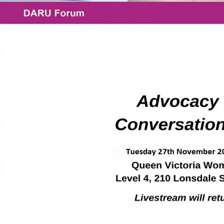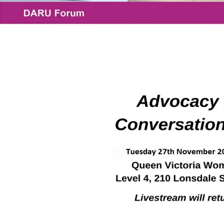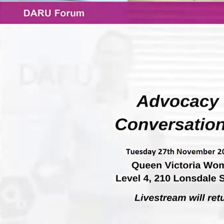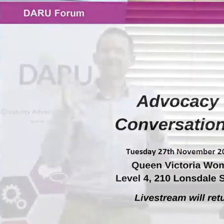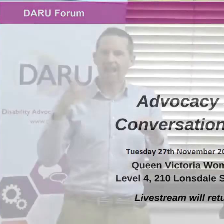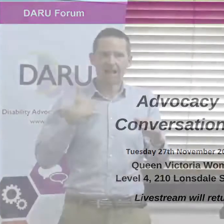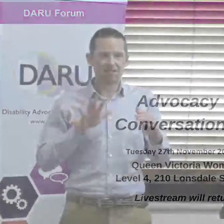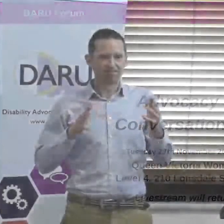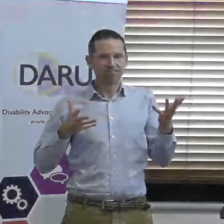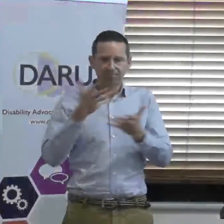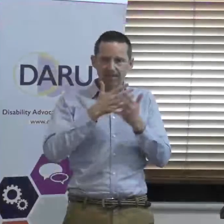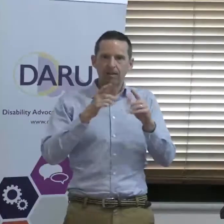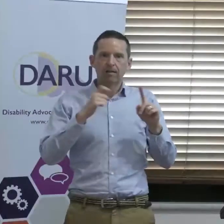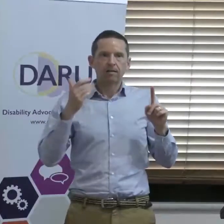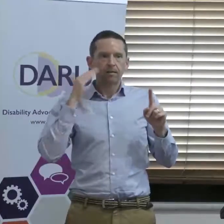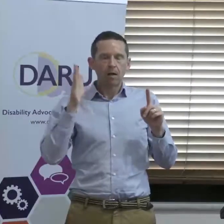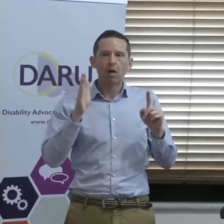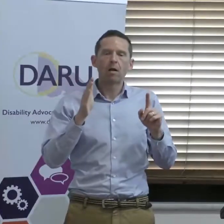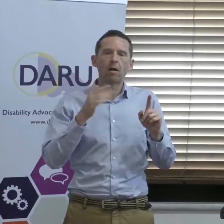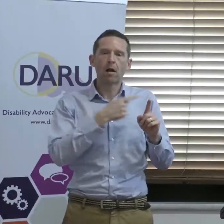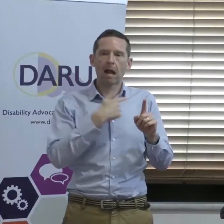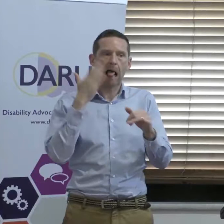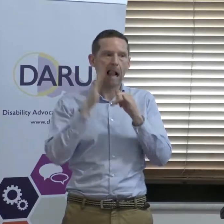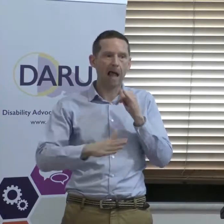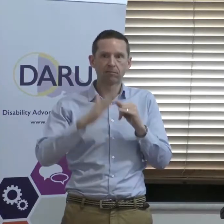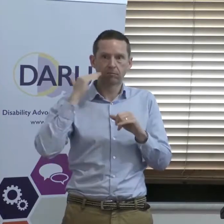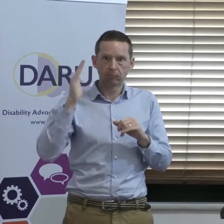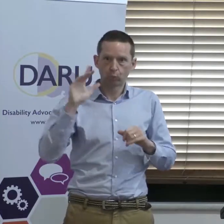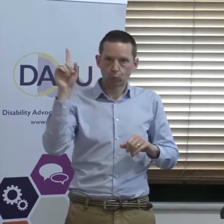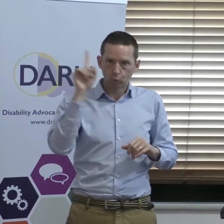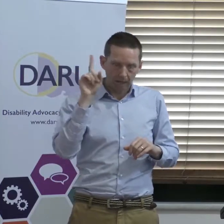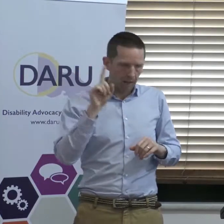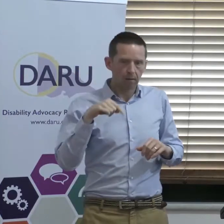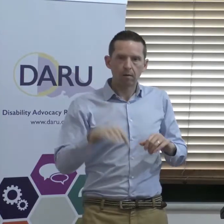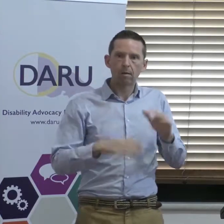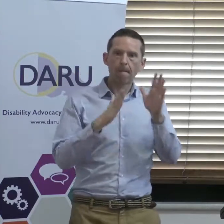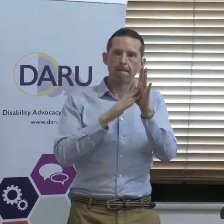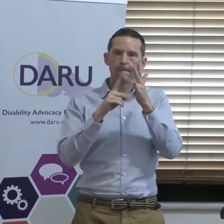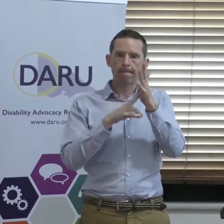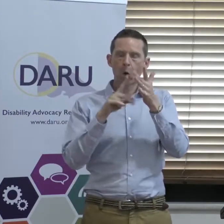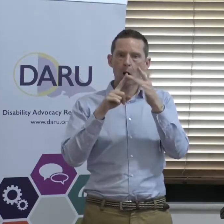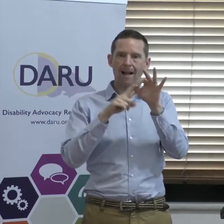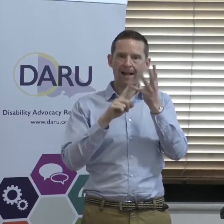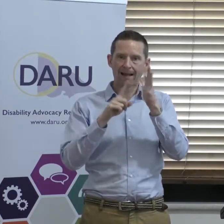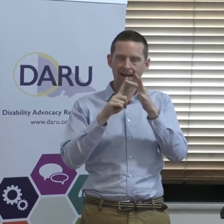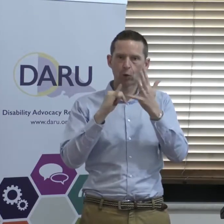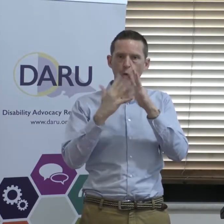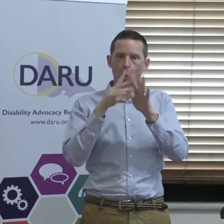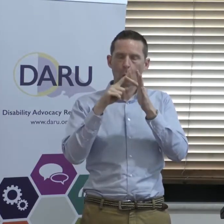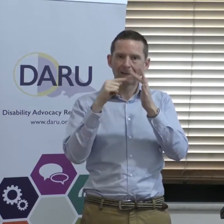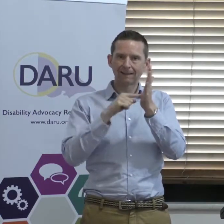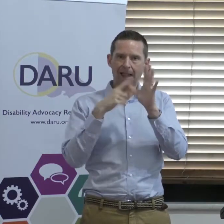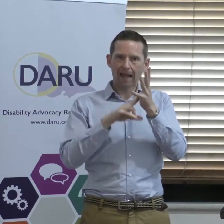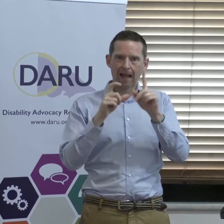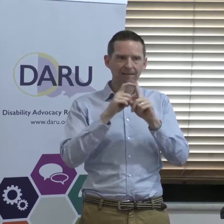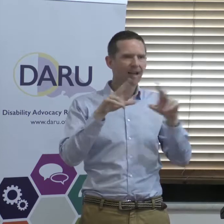So this is the last speaker of today, and this is Monique Sweetland. I'll just have